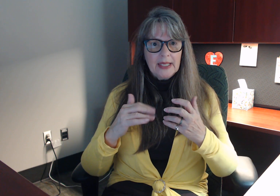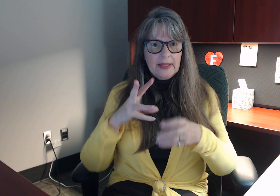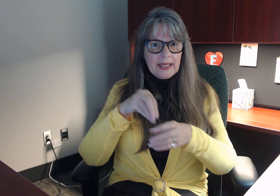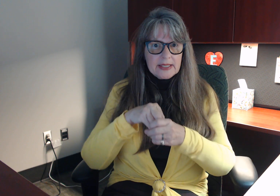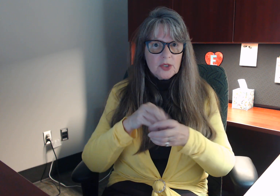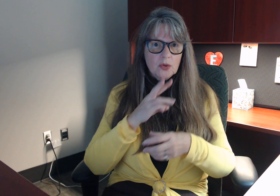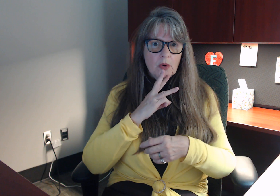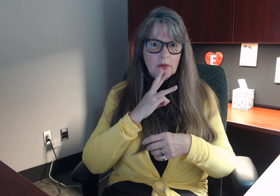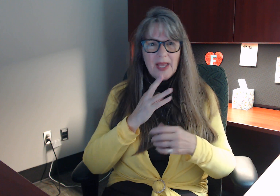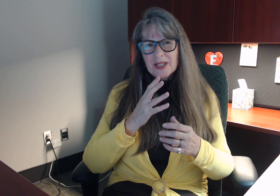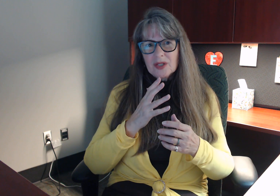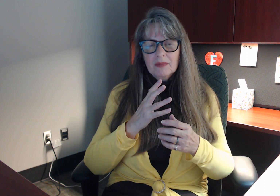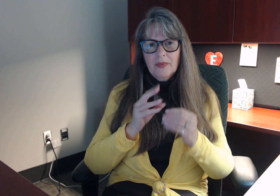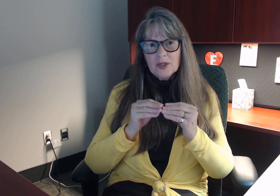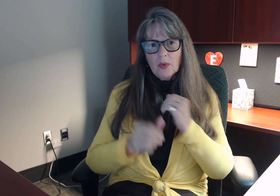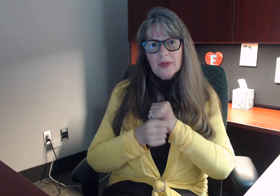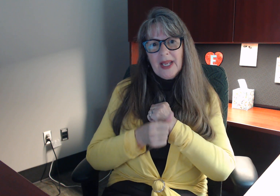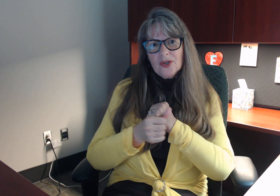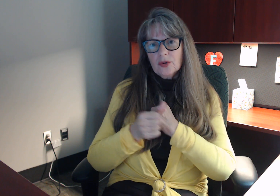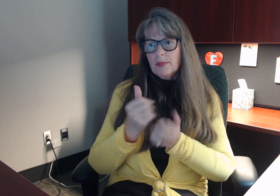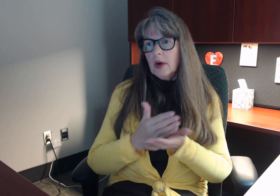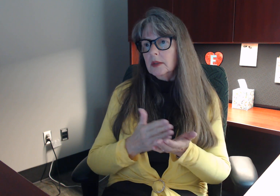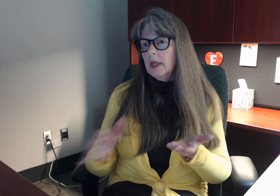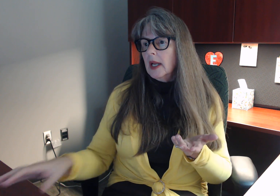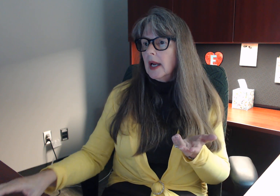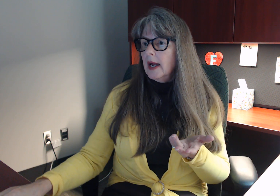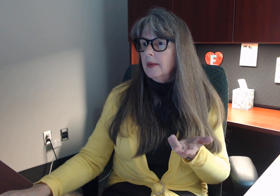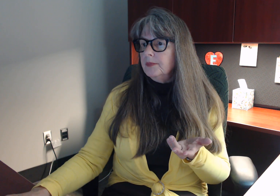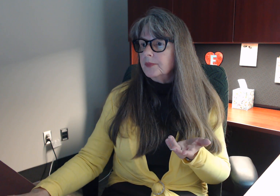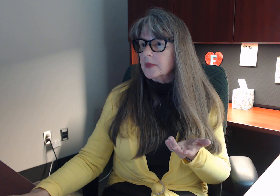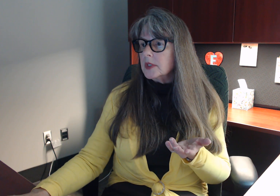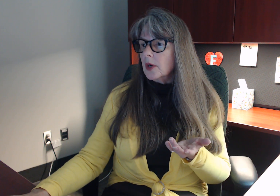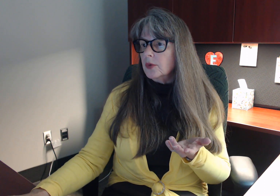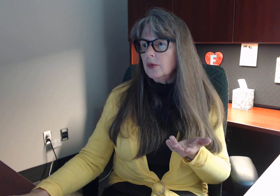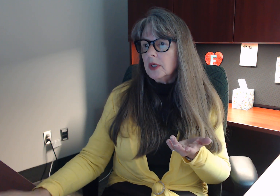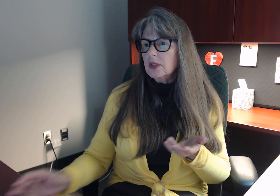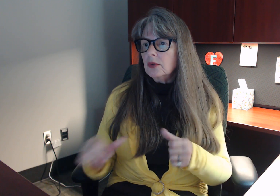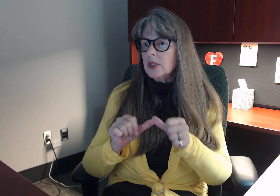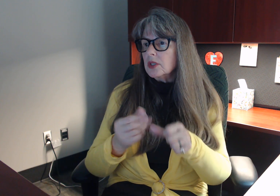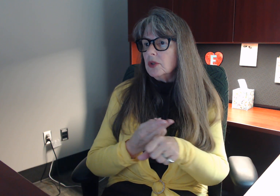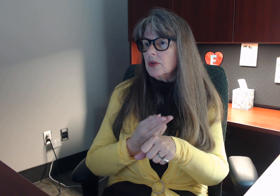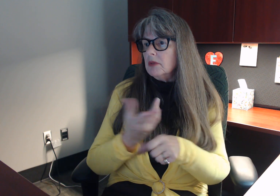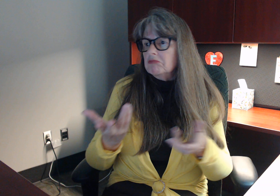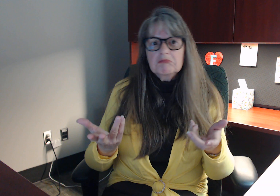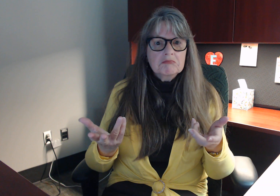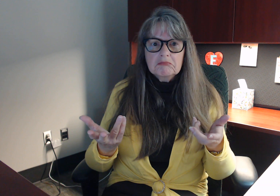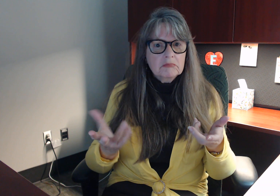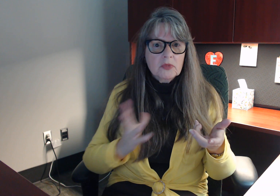that gets into the water, and that's more the danger part. Um, so you can still use it. I